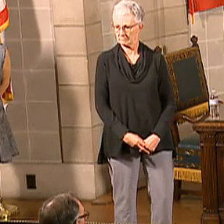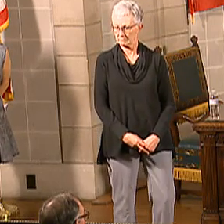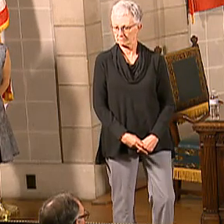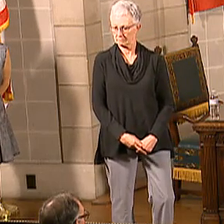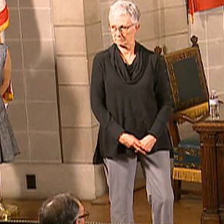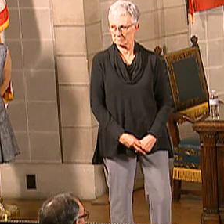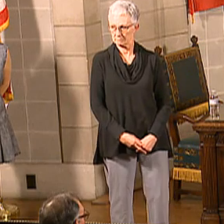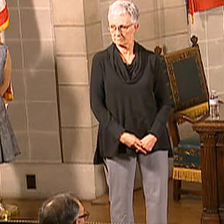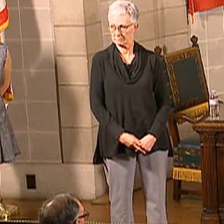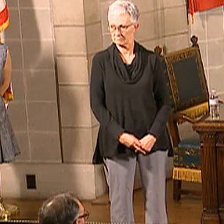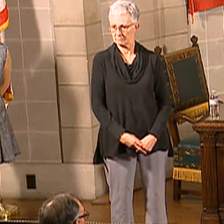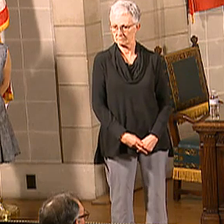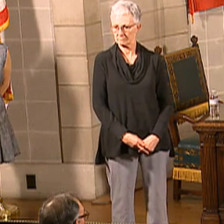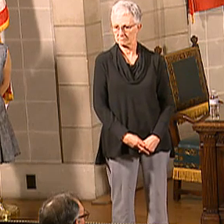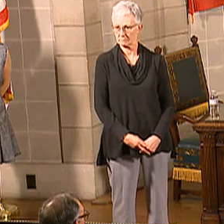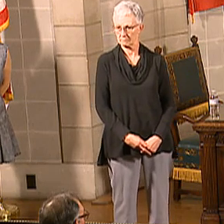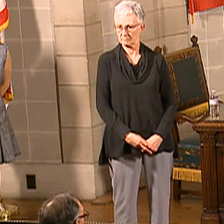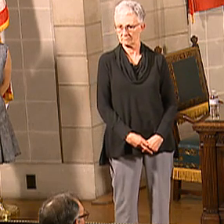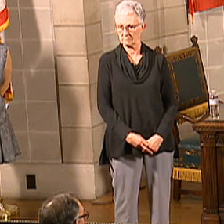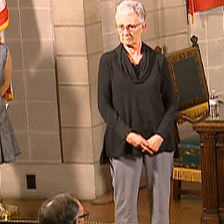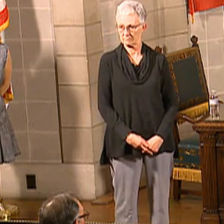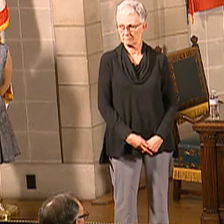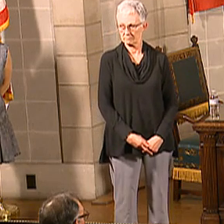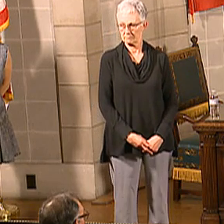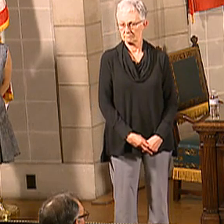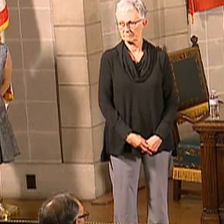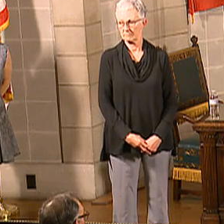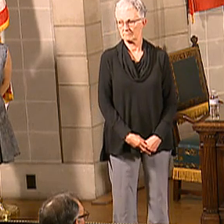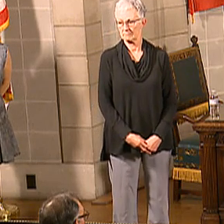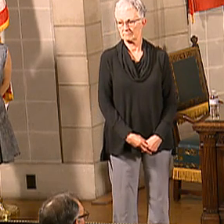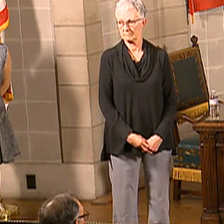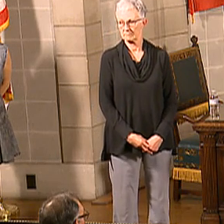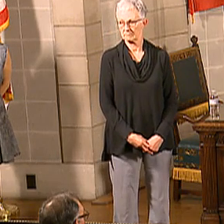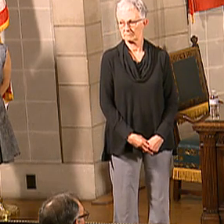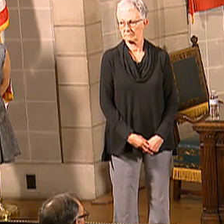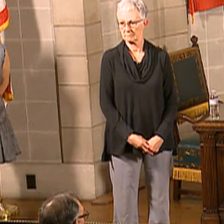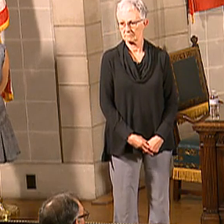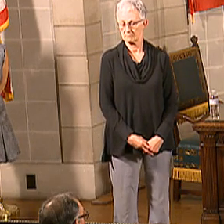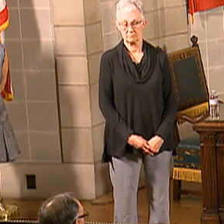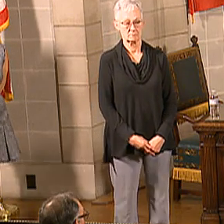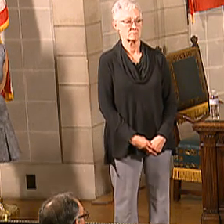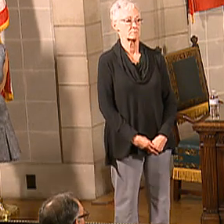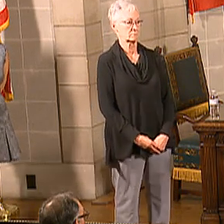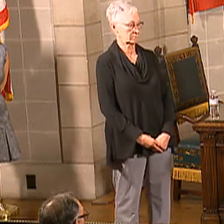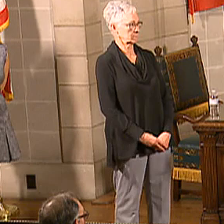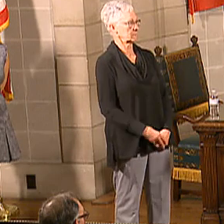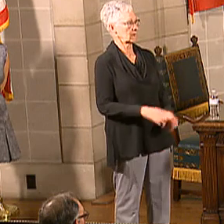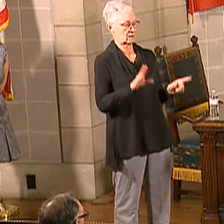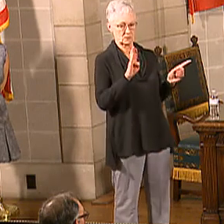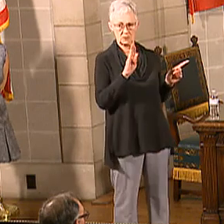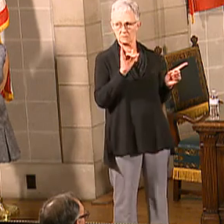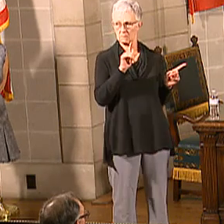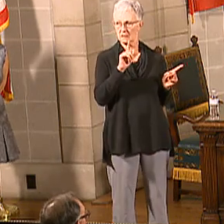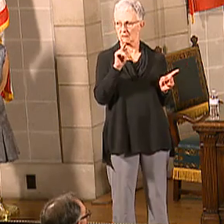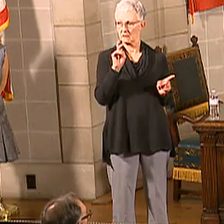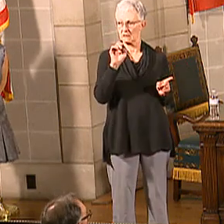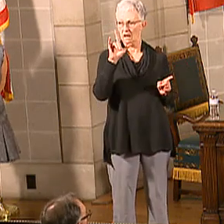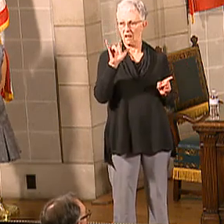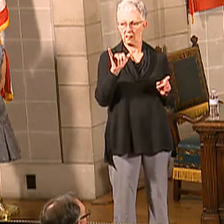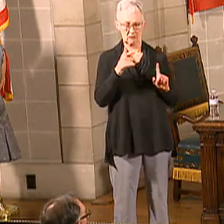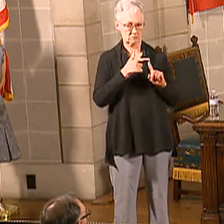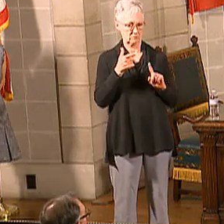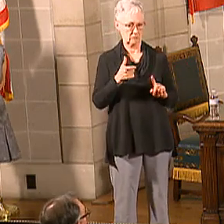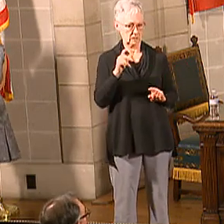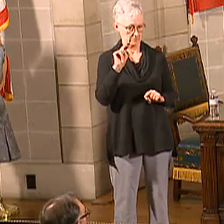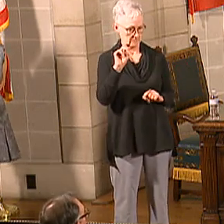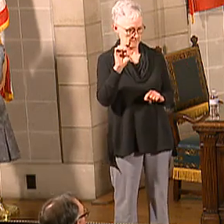other investigations involving threats against local or state public health officials or elected leaders? So Bill Kelly from, where was that? NET.